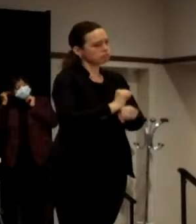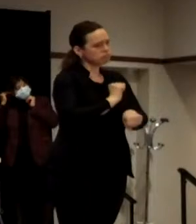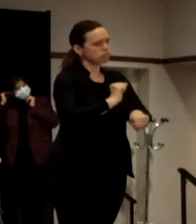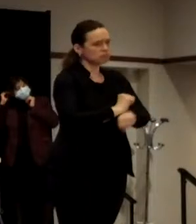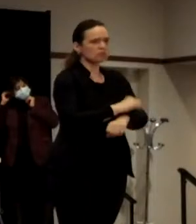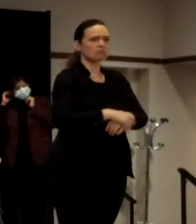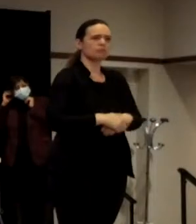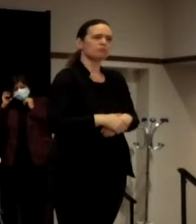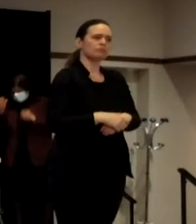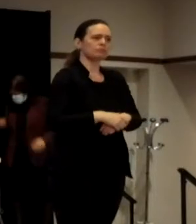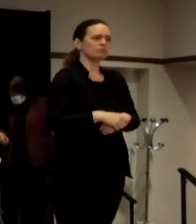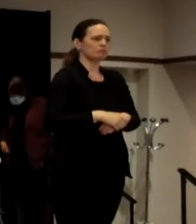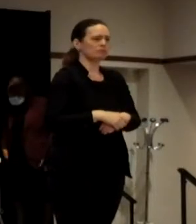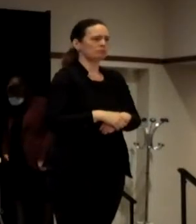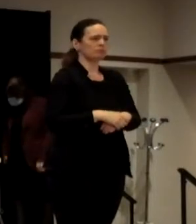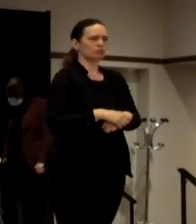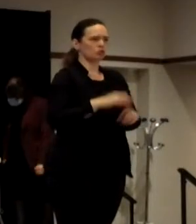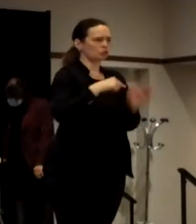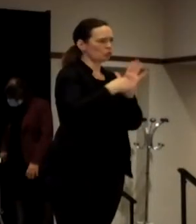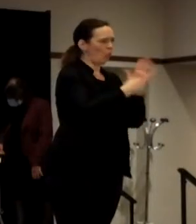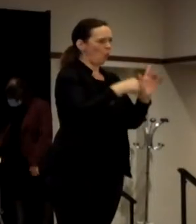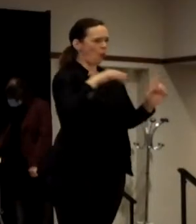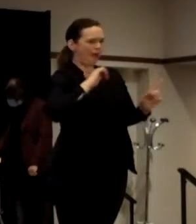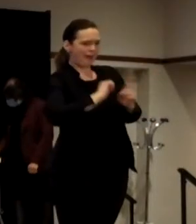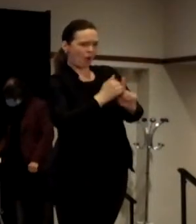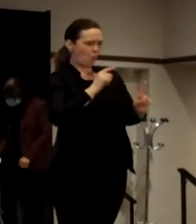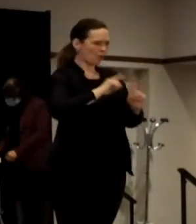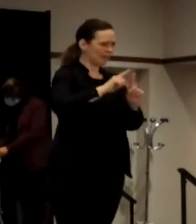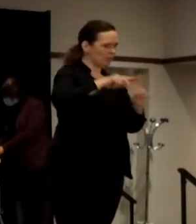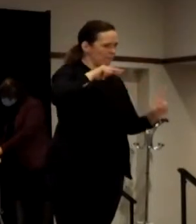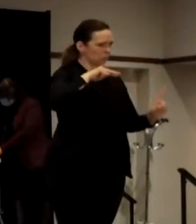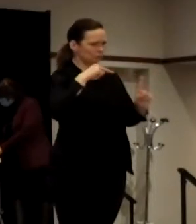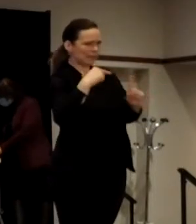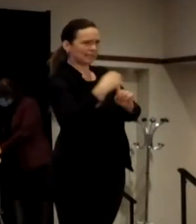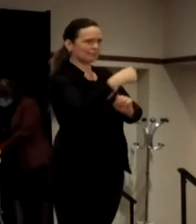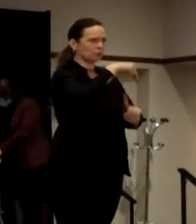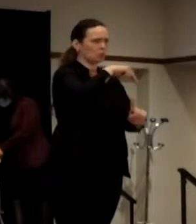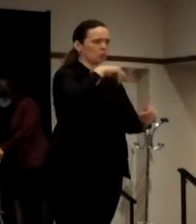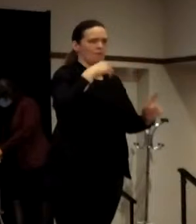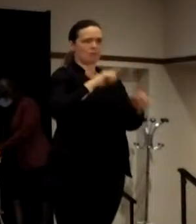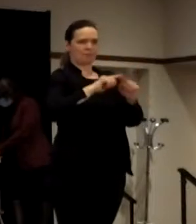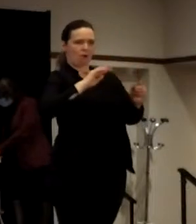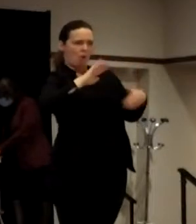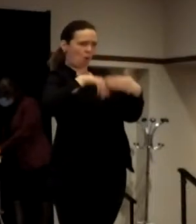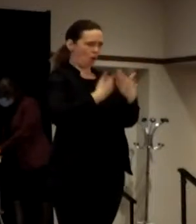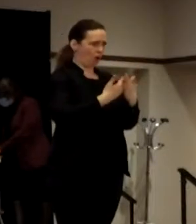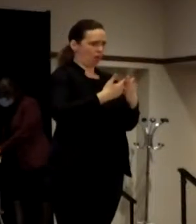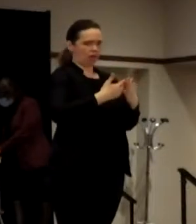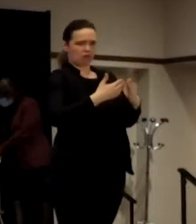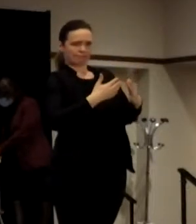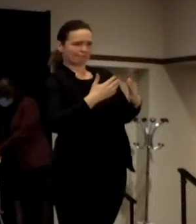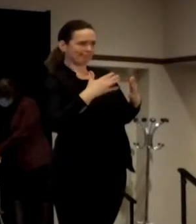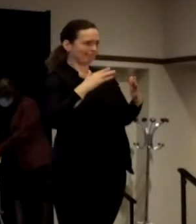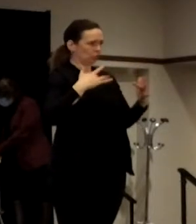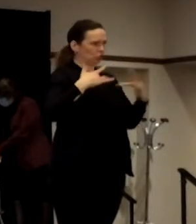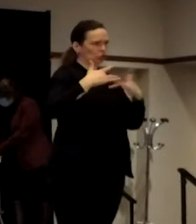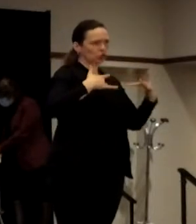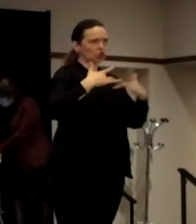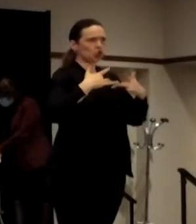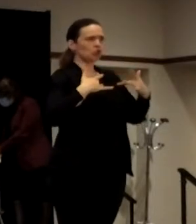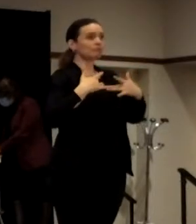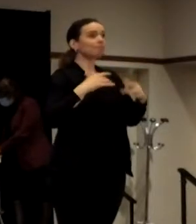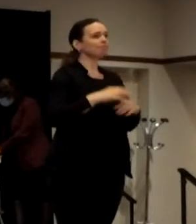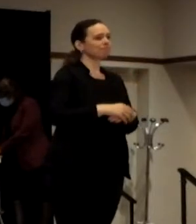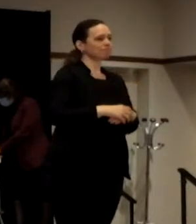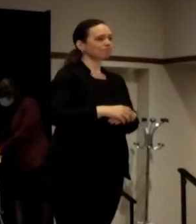every different angle, taking in input from all stakeholders. So the next part of the process is we'll be here as a